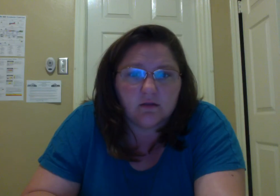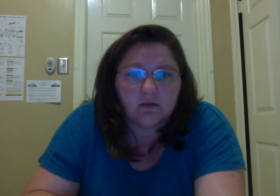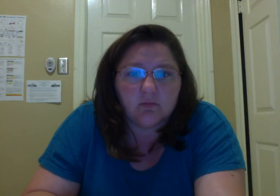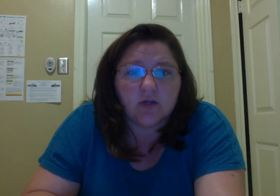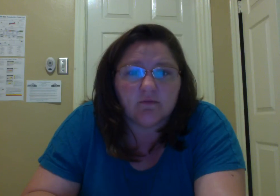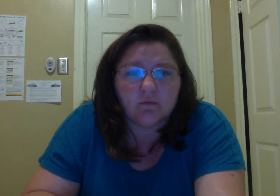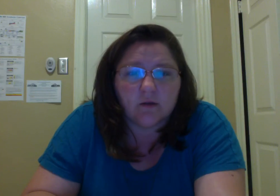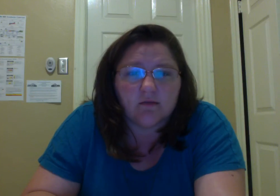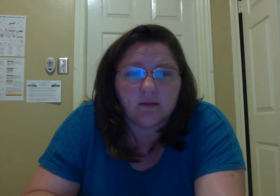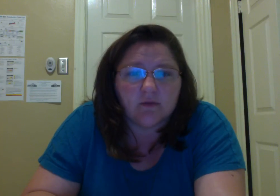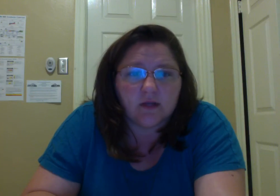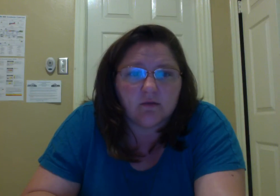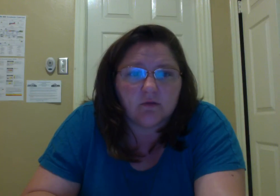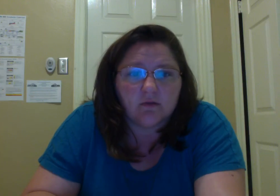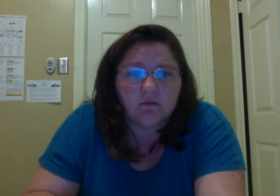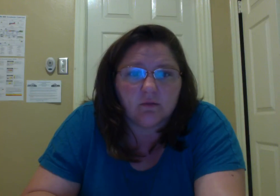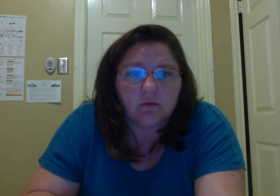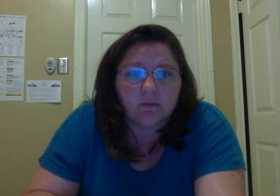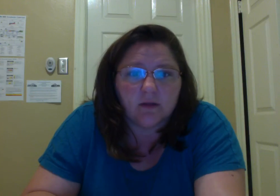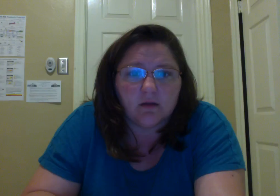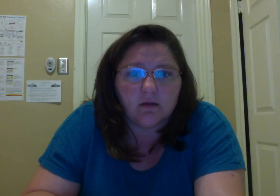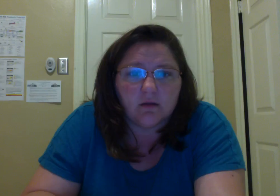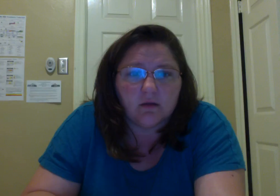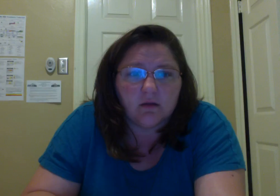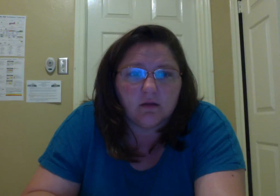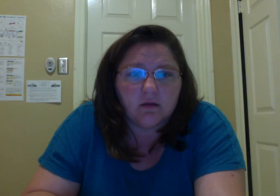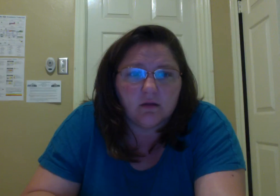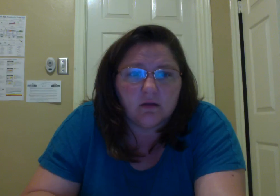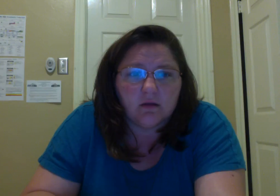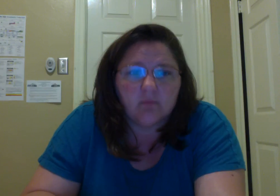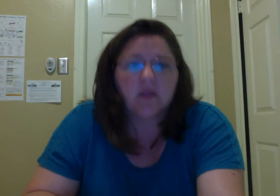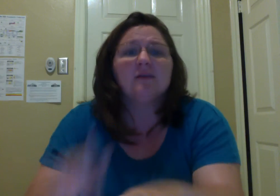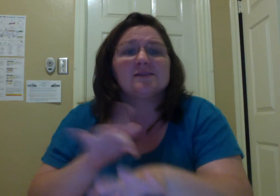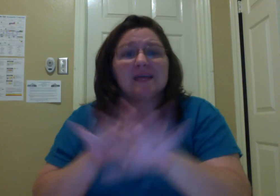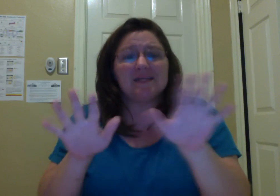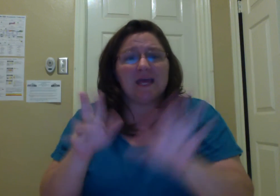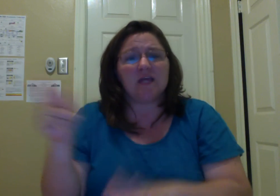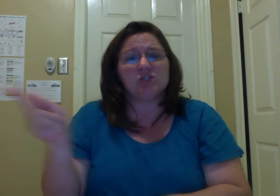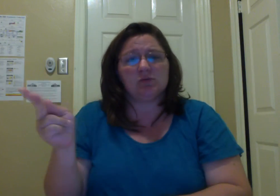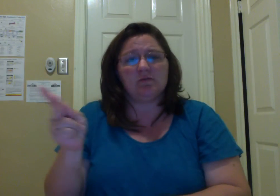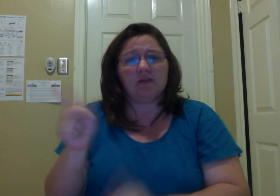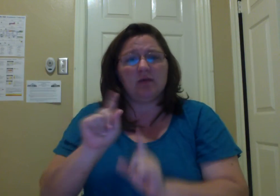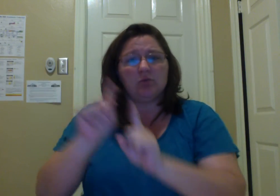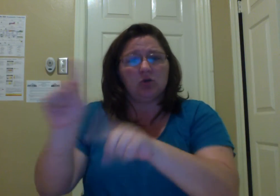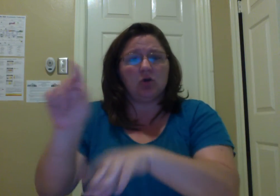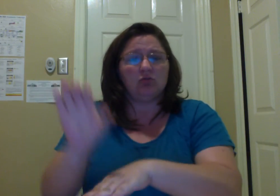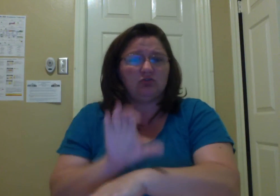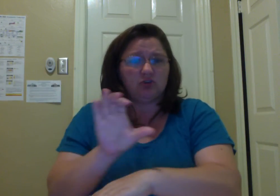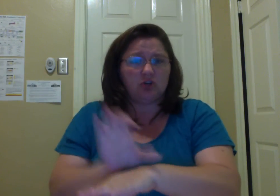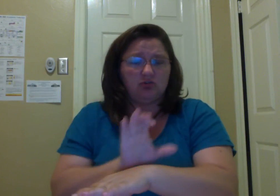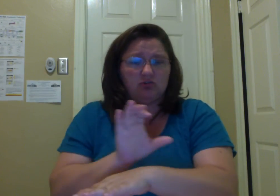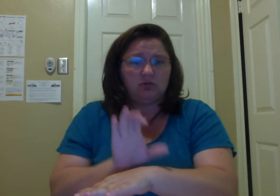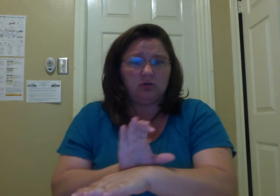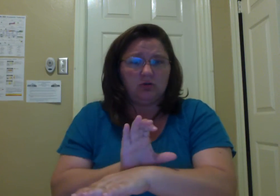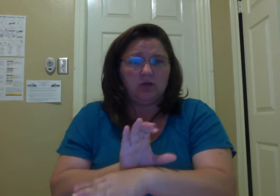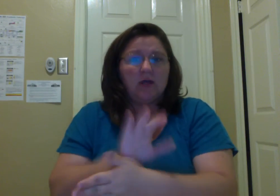I'm looking for where I typed it at so I can see where I'm at. Sunday, 2 of them go to church. In